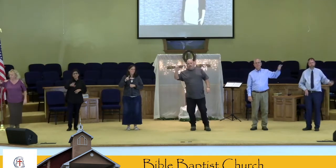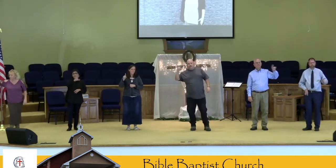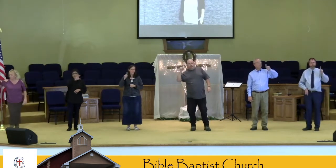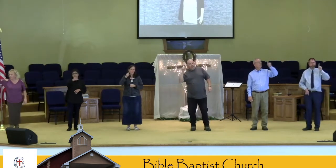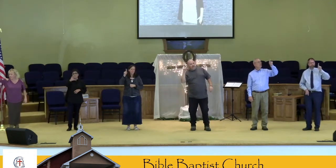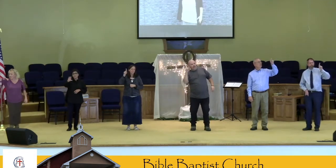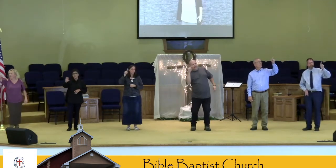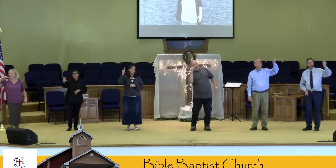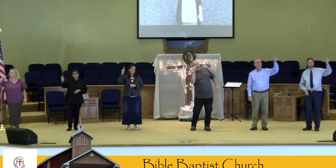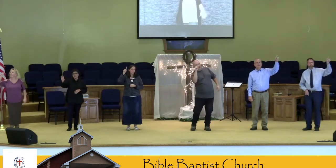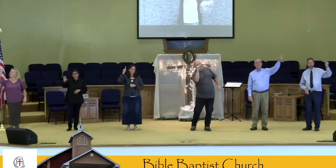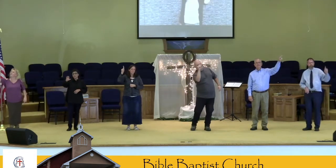upon Calvary.